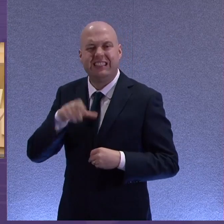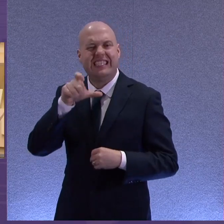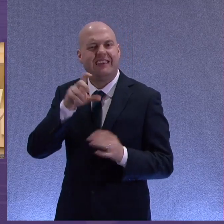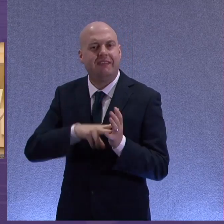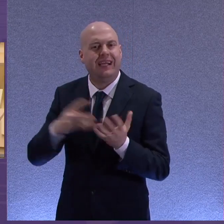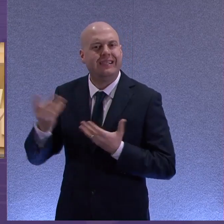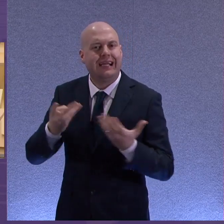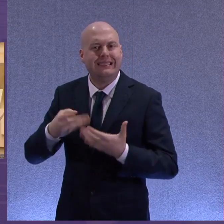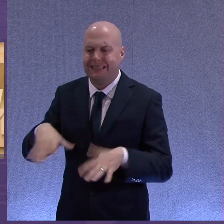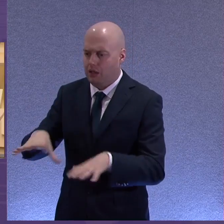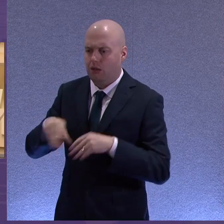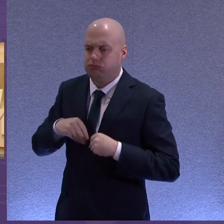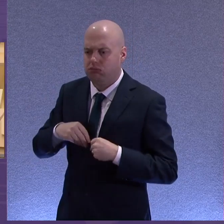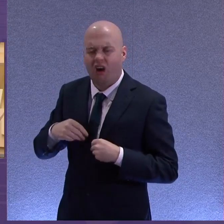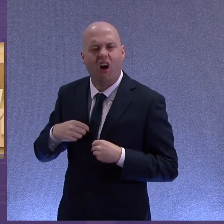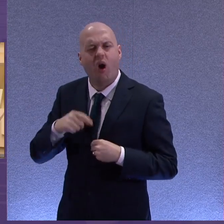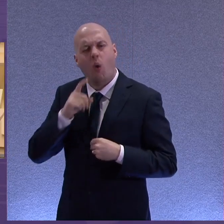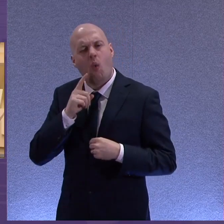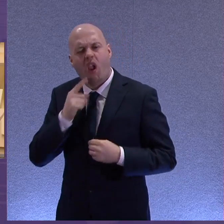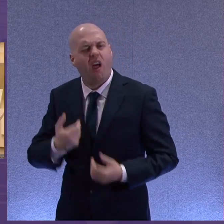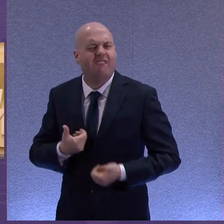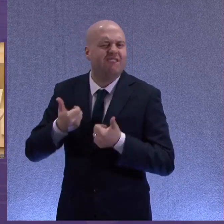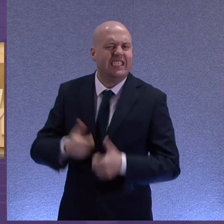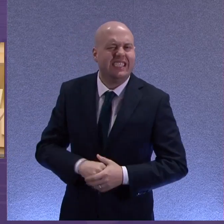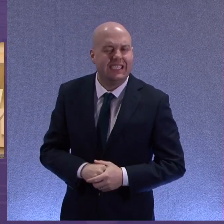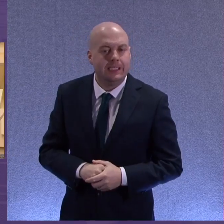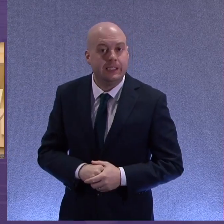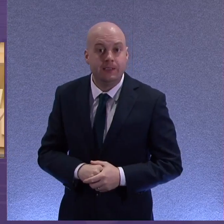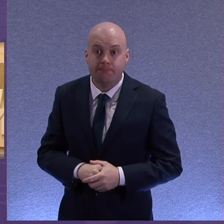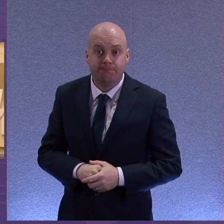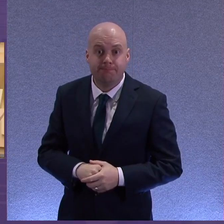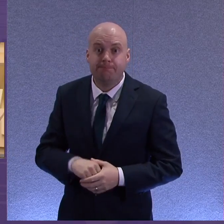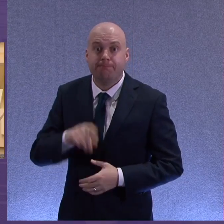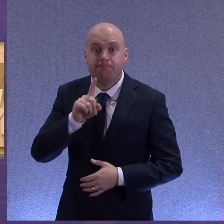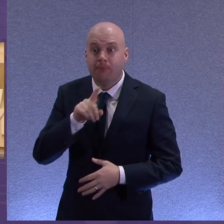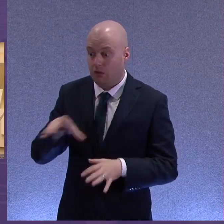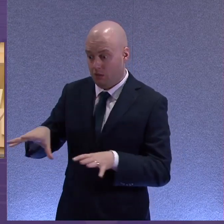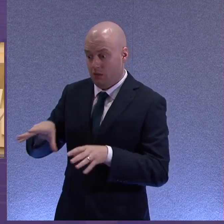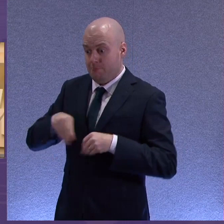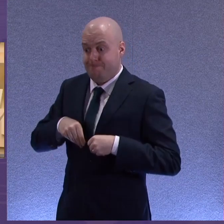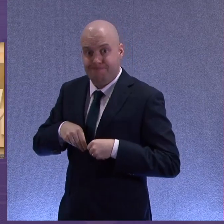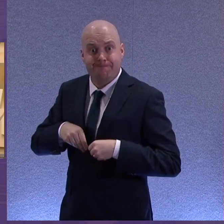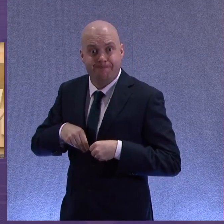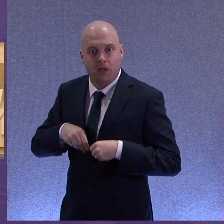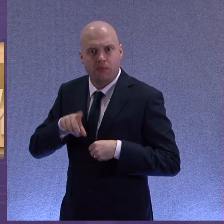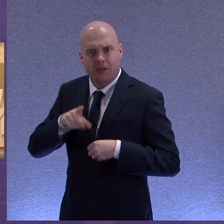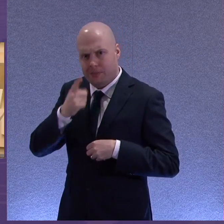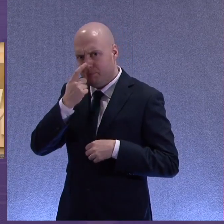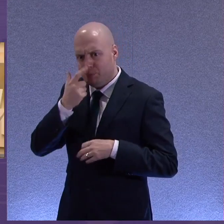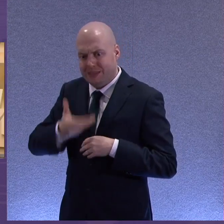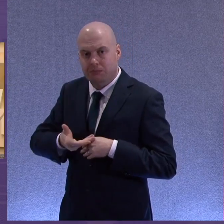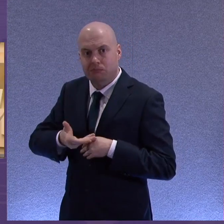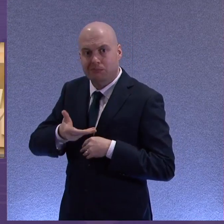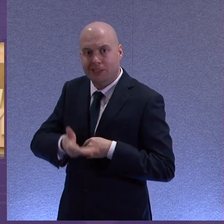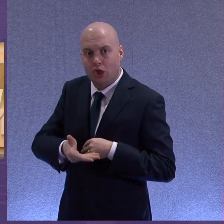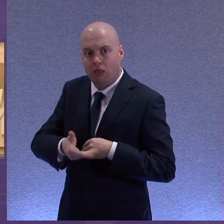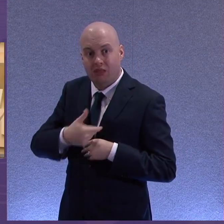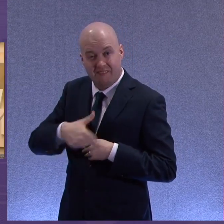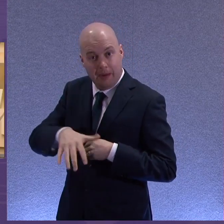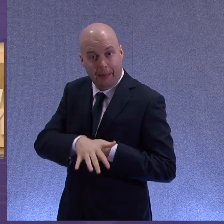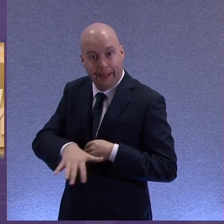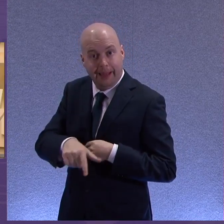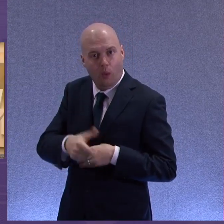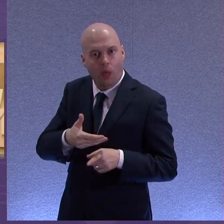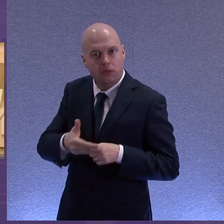was true, if you don't follow this advice, you're taking the risk of infecting an older, loved relative. And they are